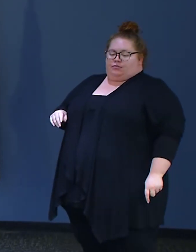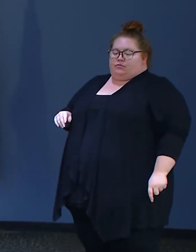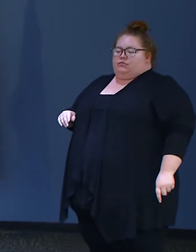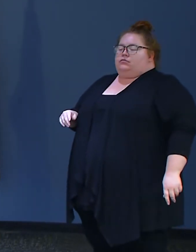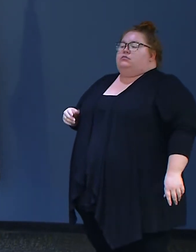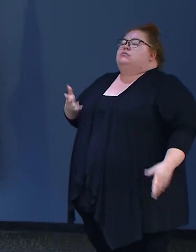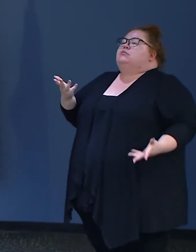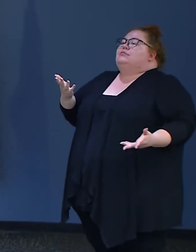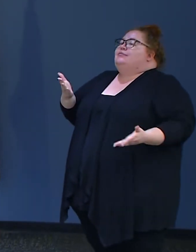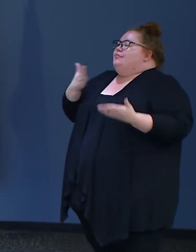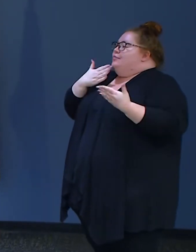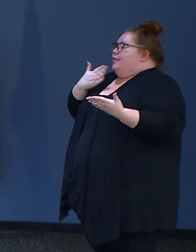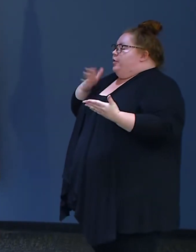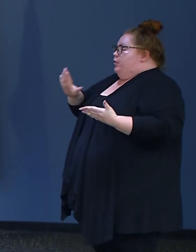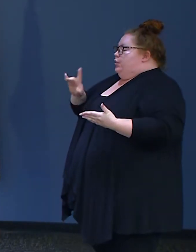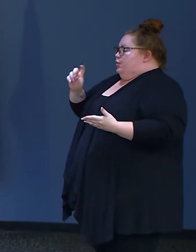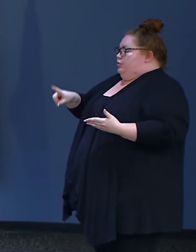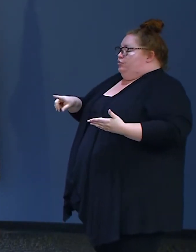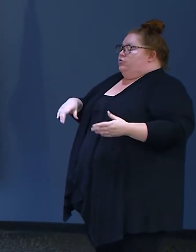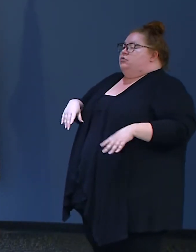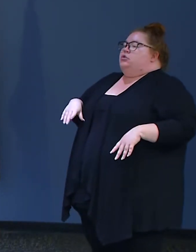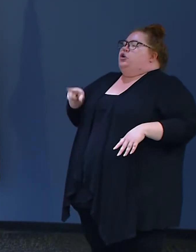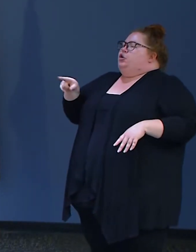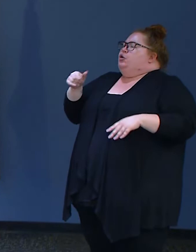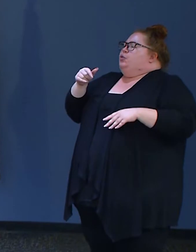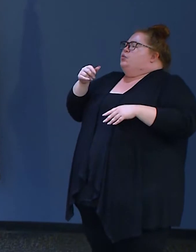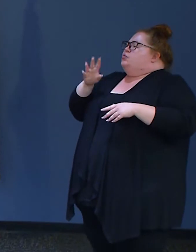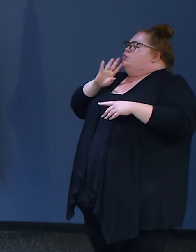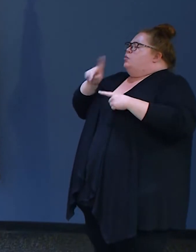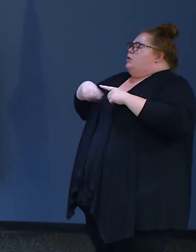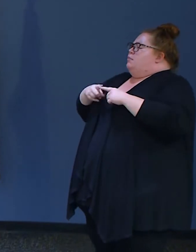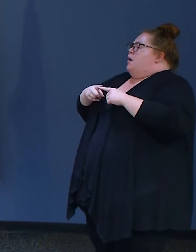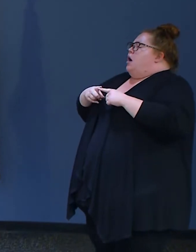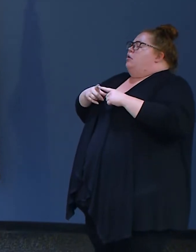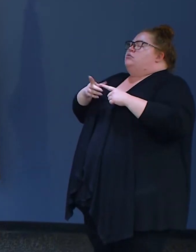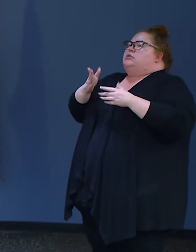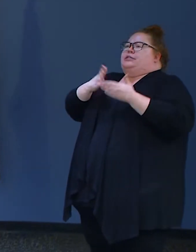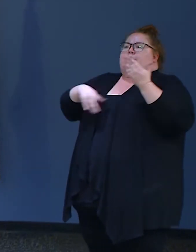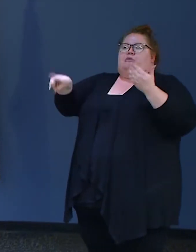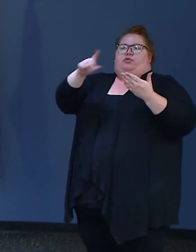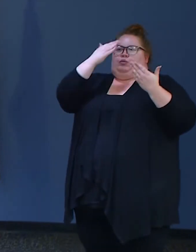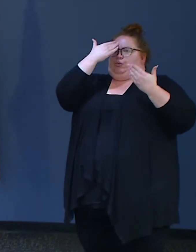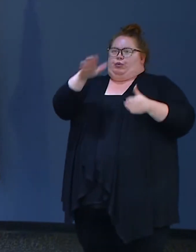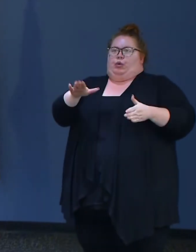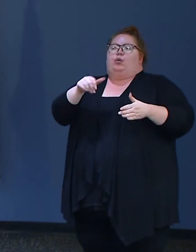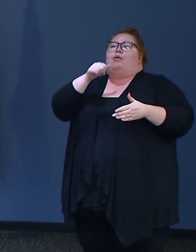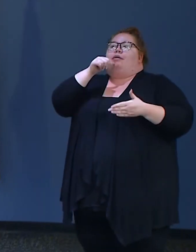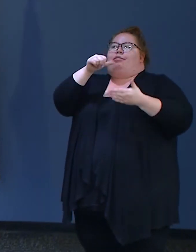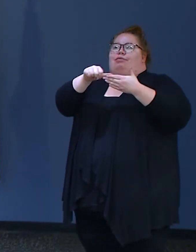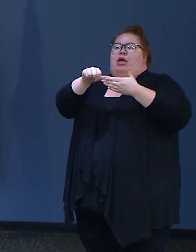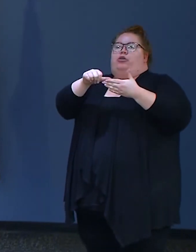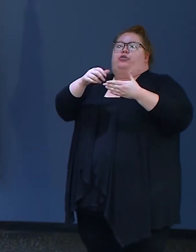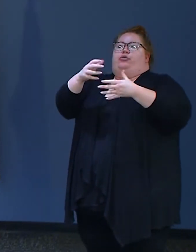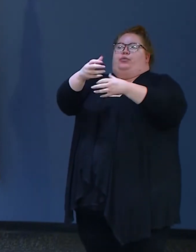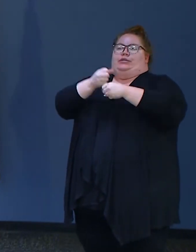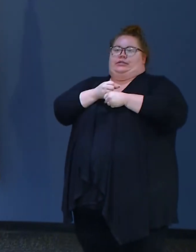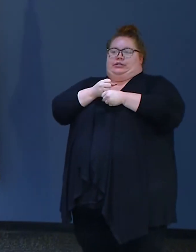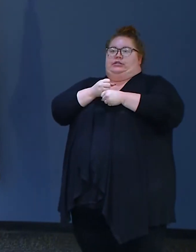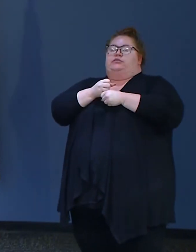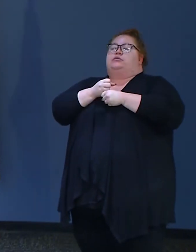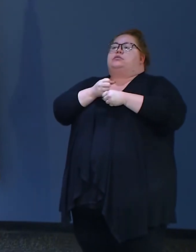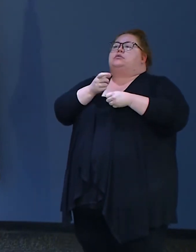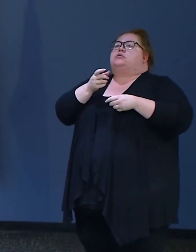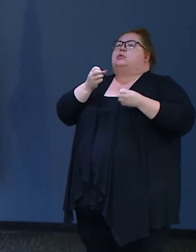So, Mike, thank you for the question. What you're referring to, for those who don't know, is there was a letter received by the county, signed